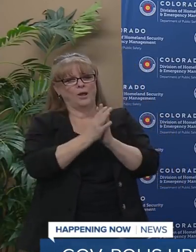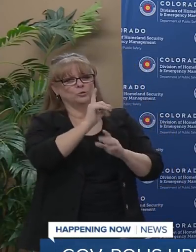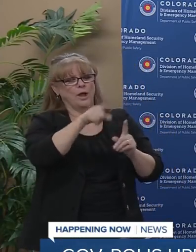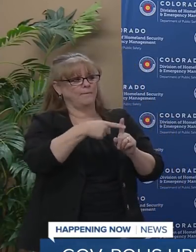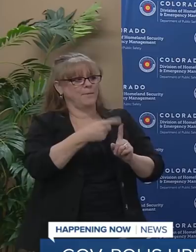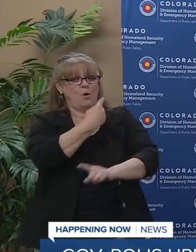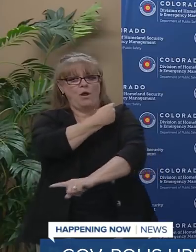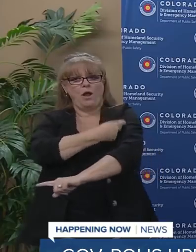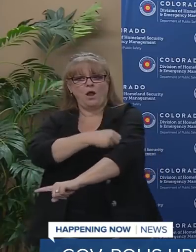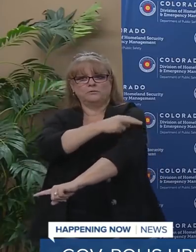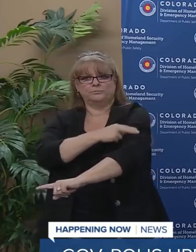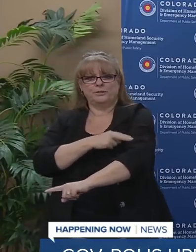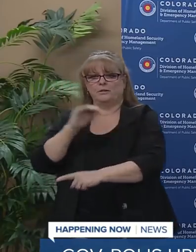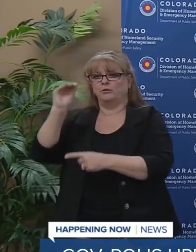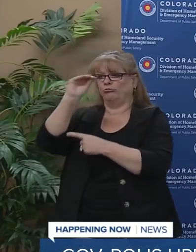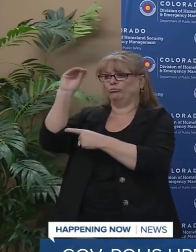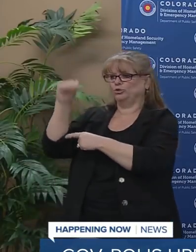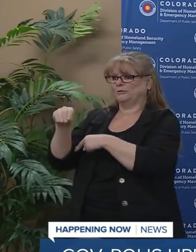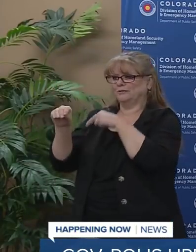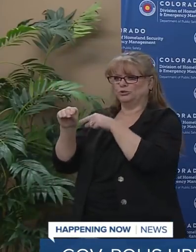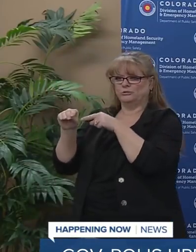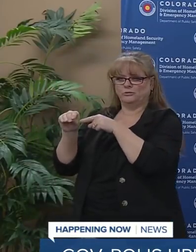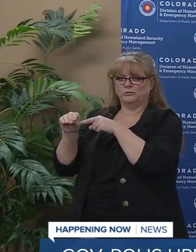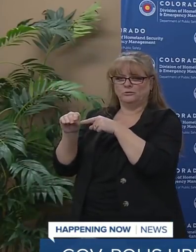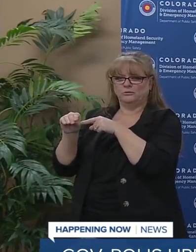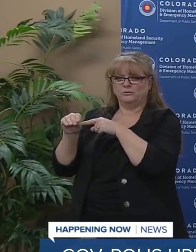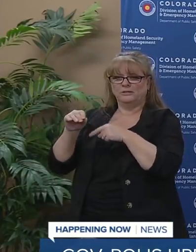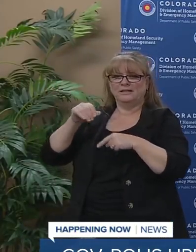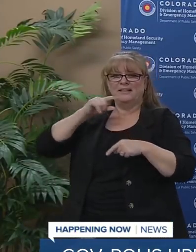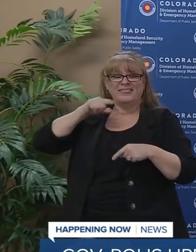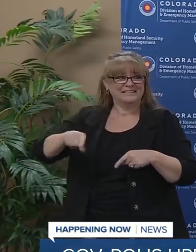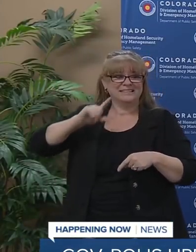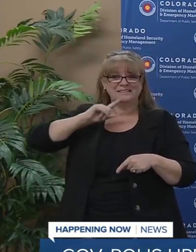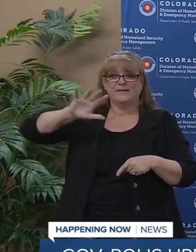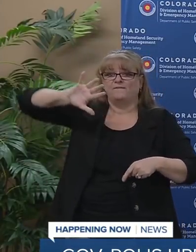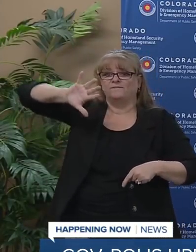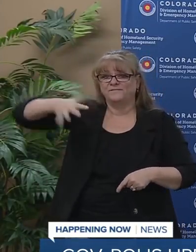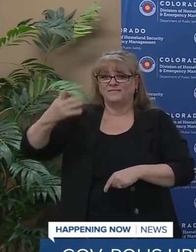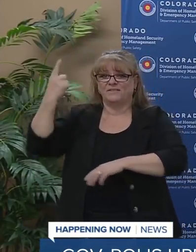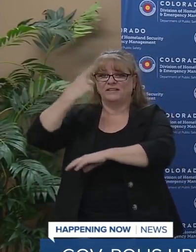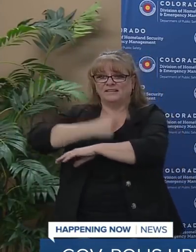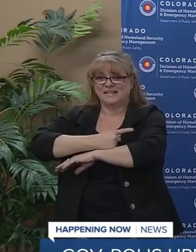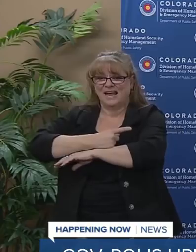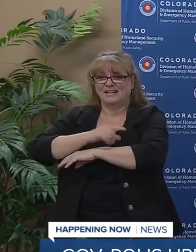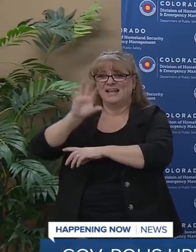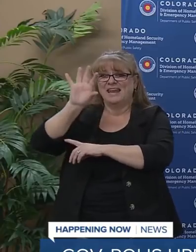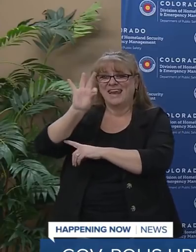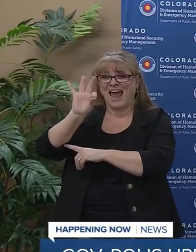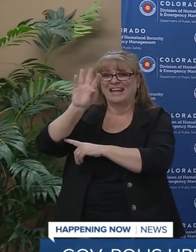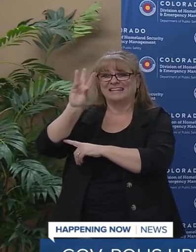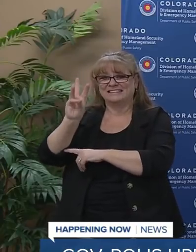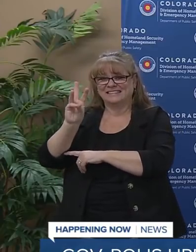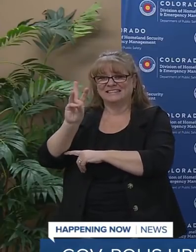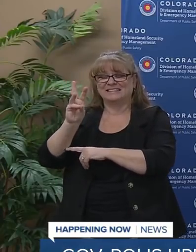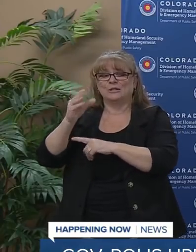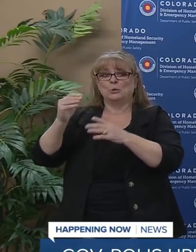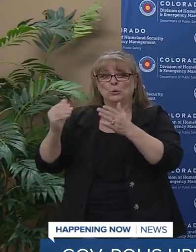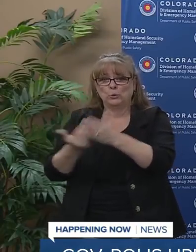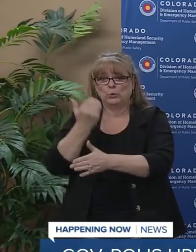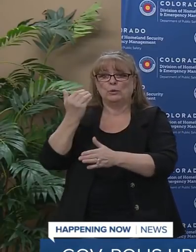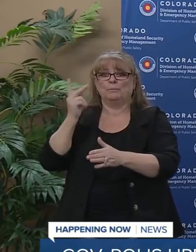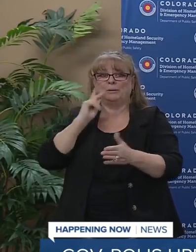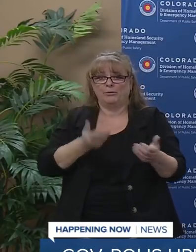at all. It's now the fifth straight day we've averaged about 96 new admissions into the hospital. Does that give